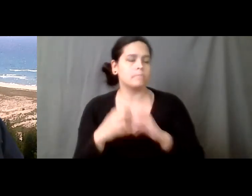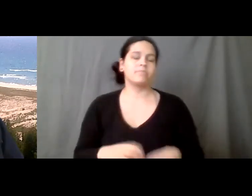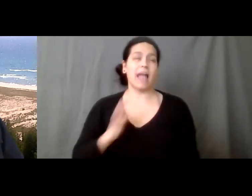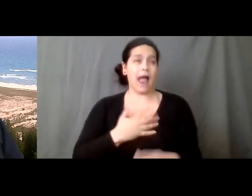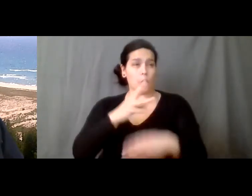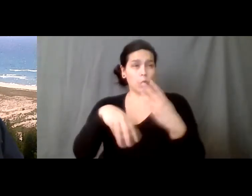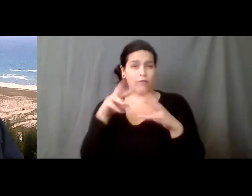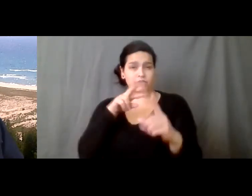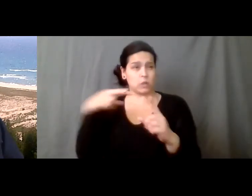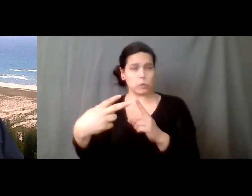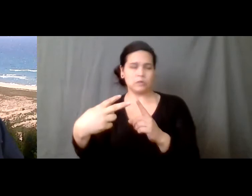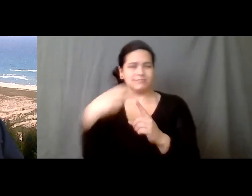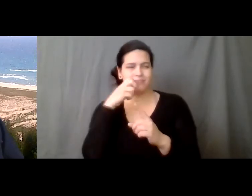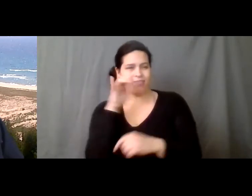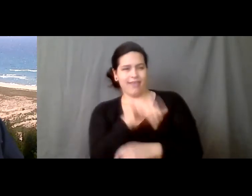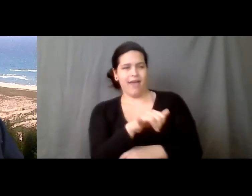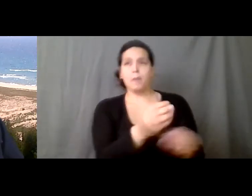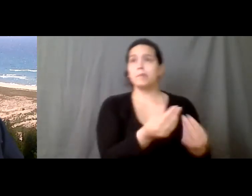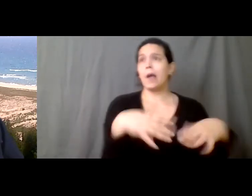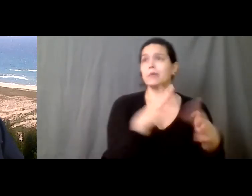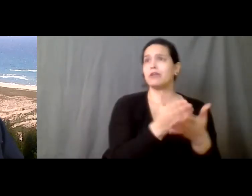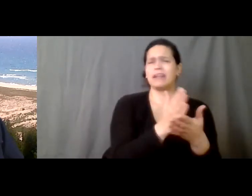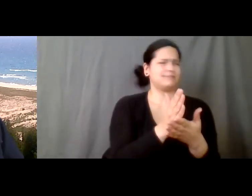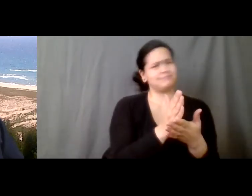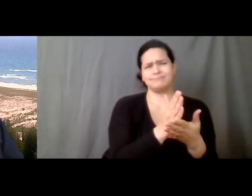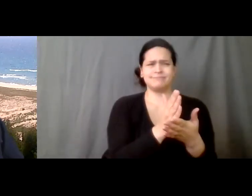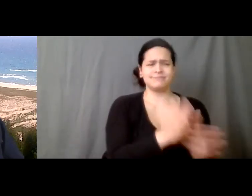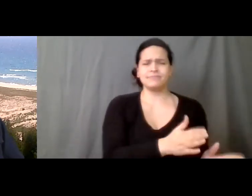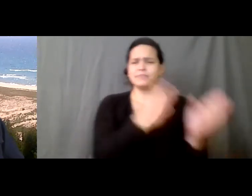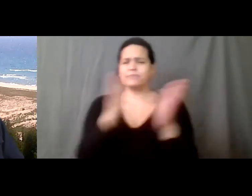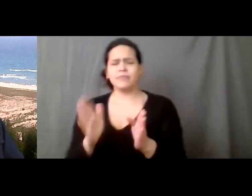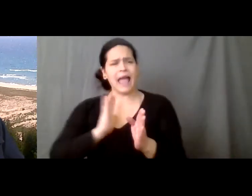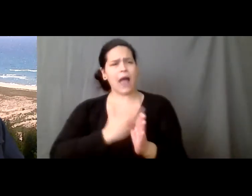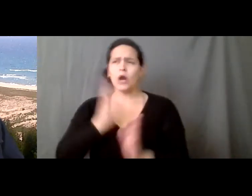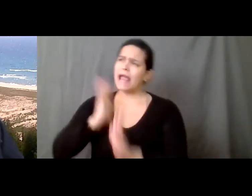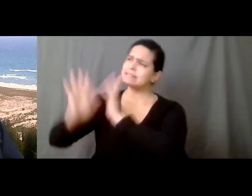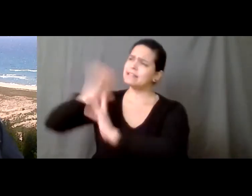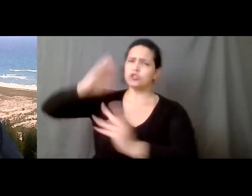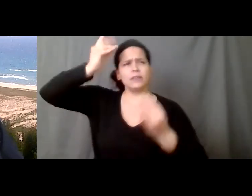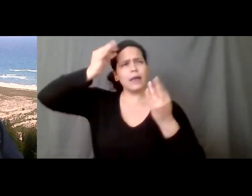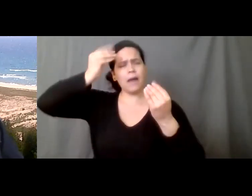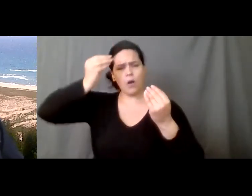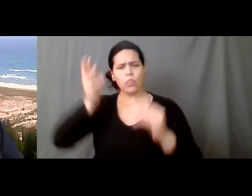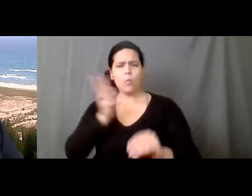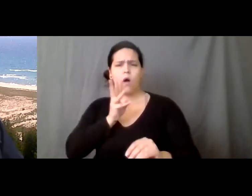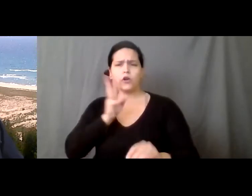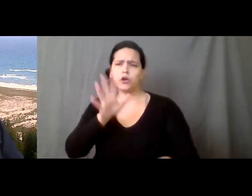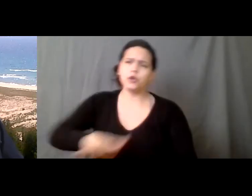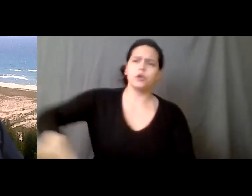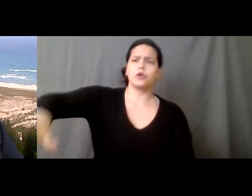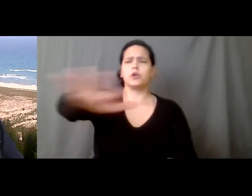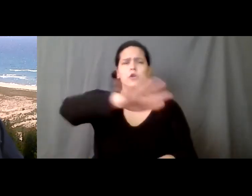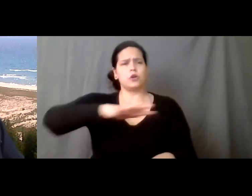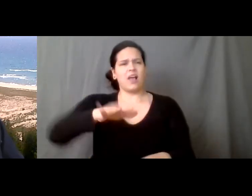ancestors were preserving those rights in the treaties, they didn't look at those waters, like the waters that are behind me here over Lake